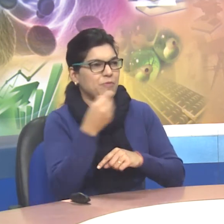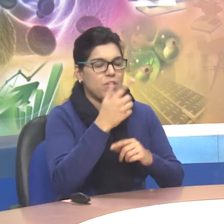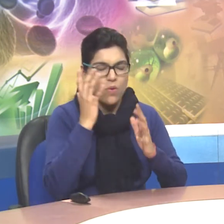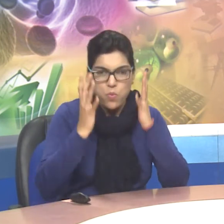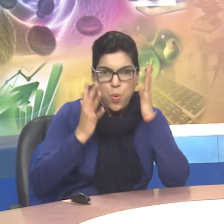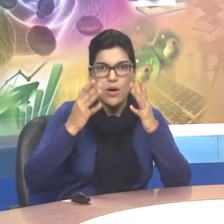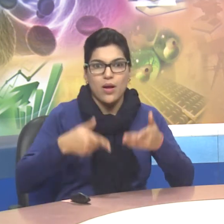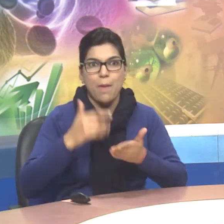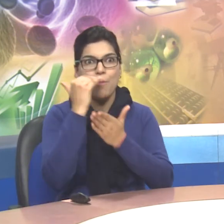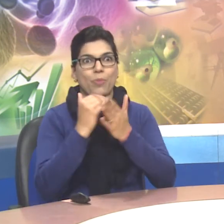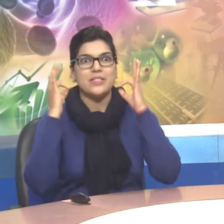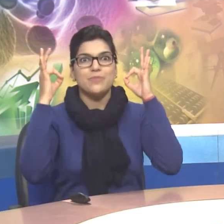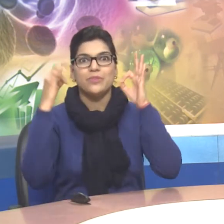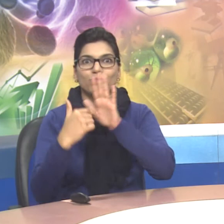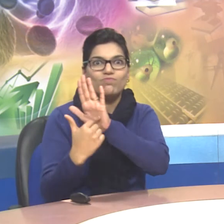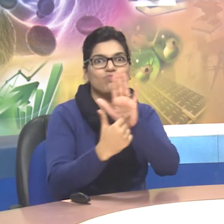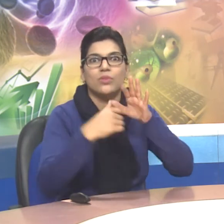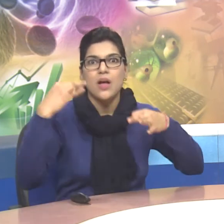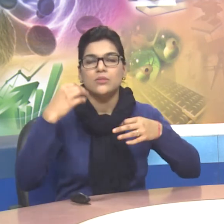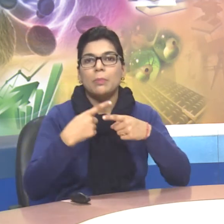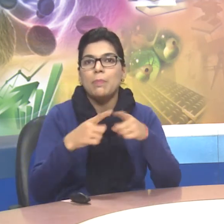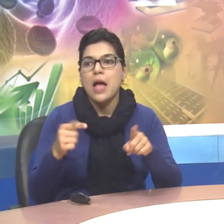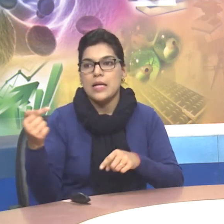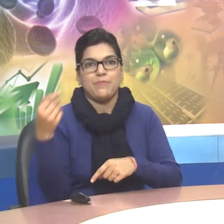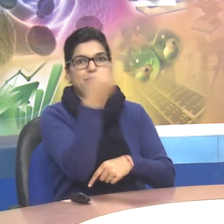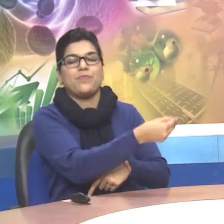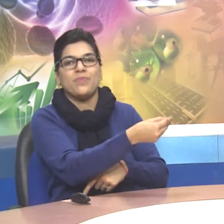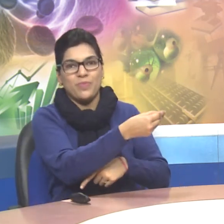which sounded more like a cry.